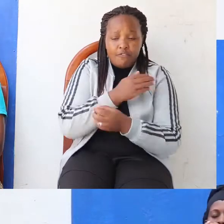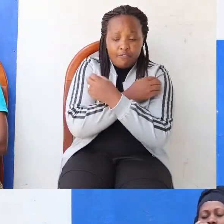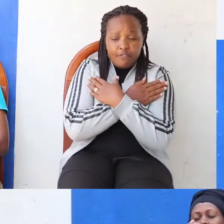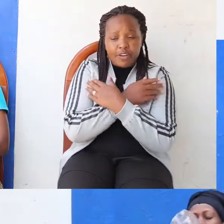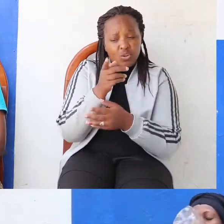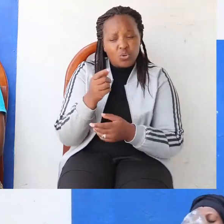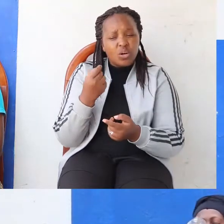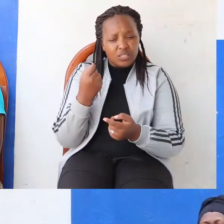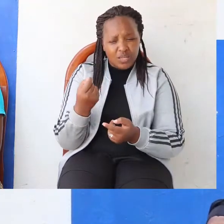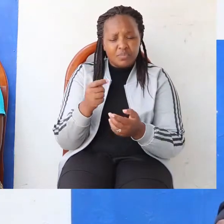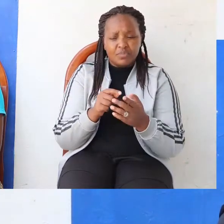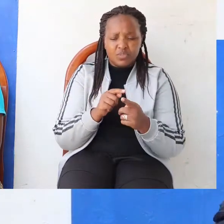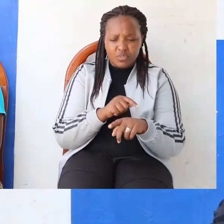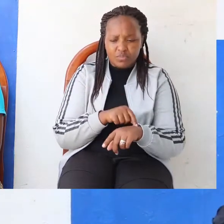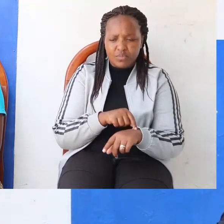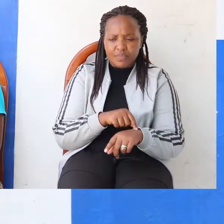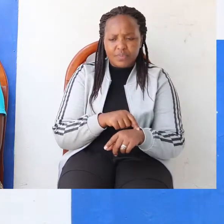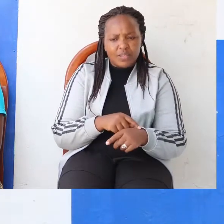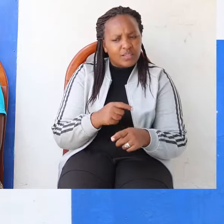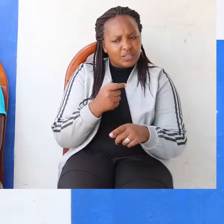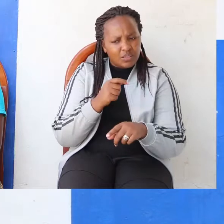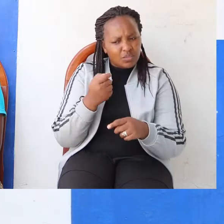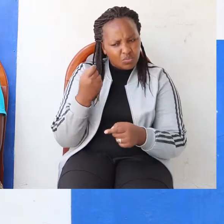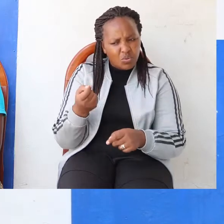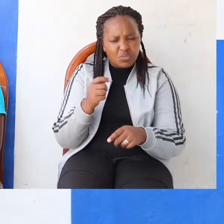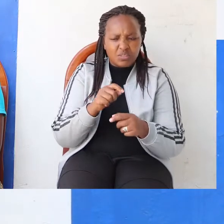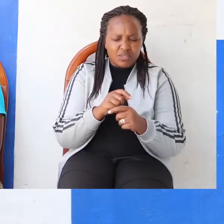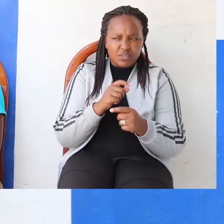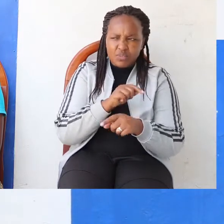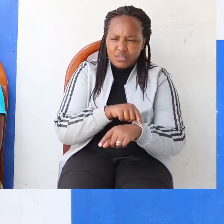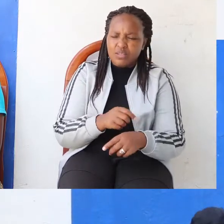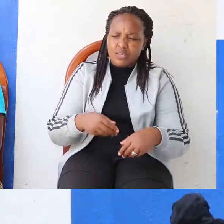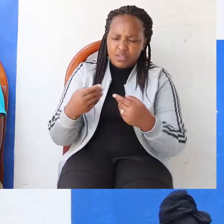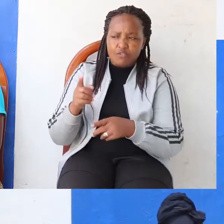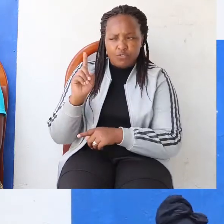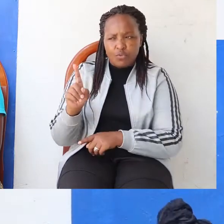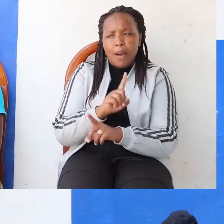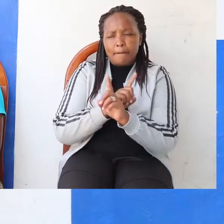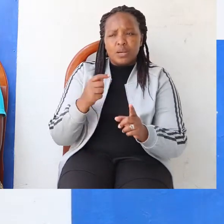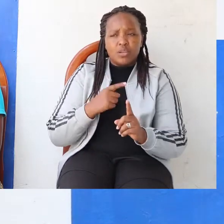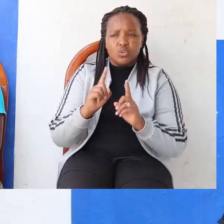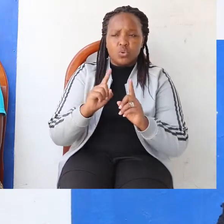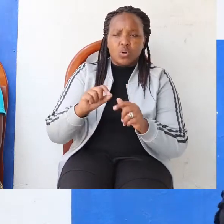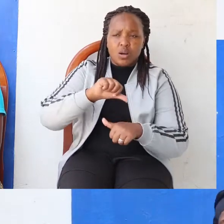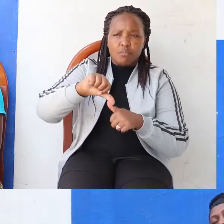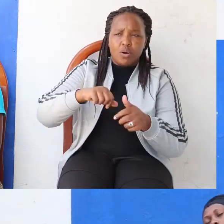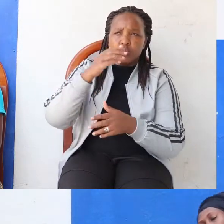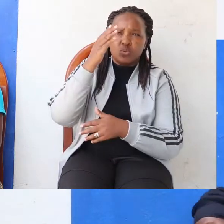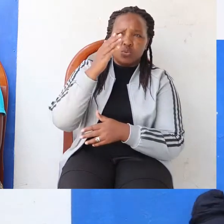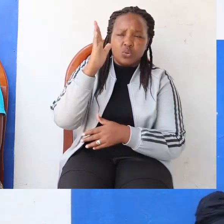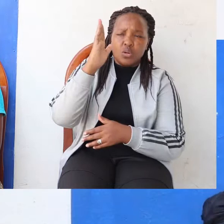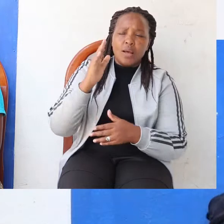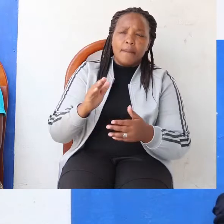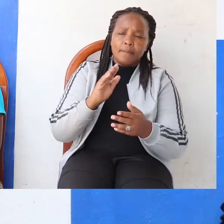a temporary friend. He'll give you a temporary solution to your problems. But I want to talk to you about someone who will give you